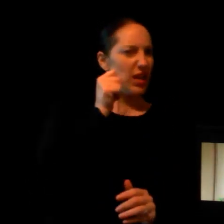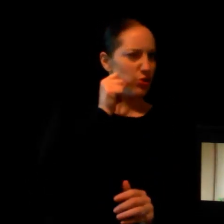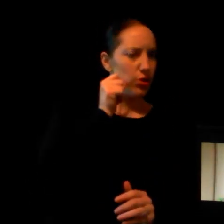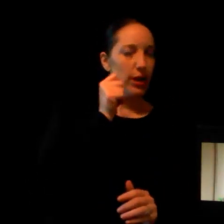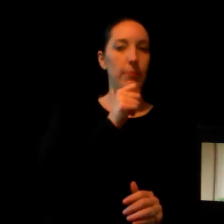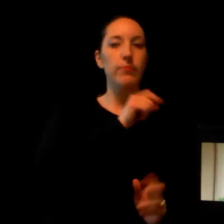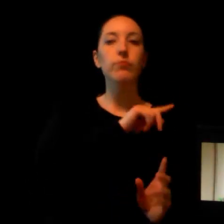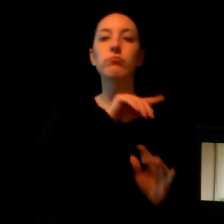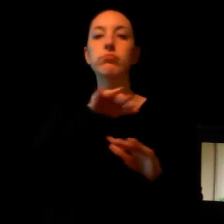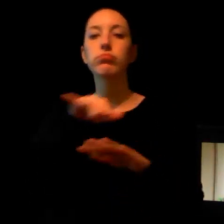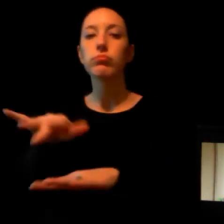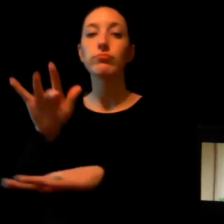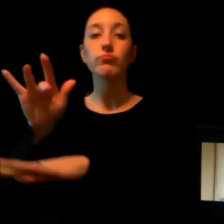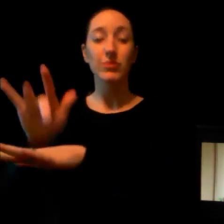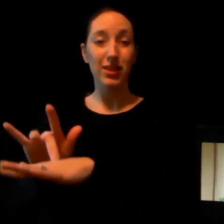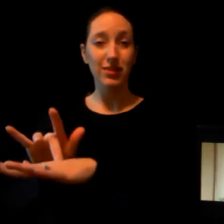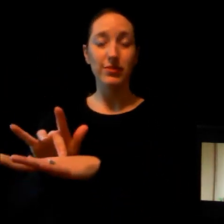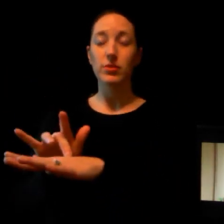is unimaginable